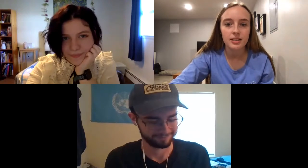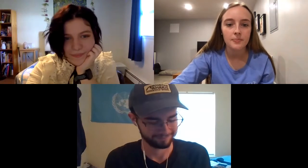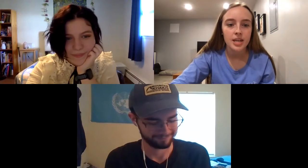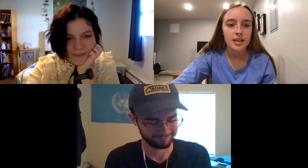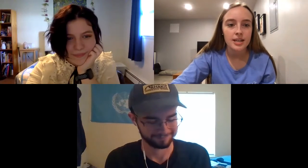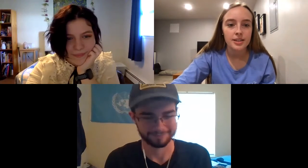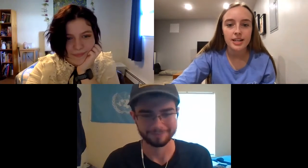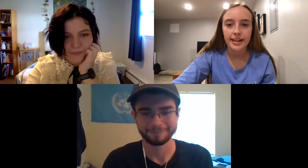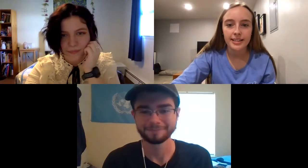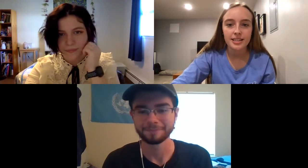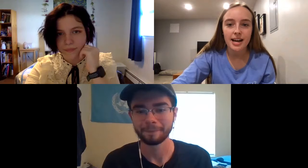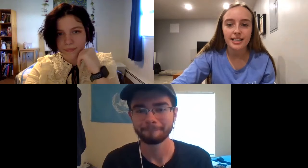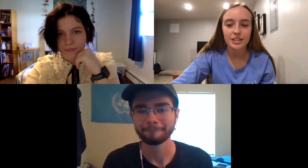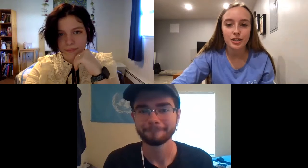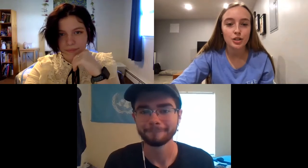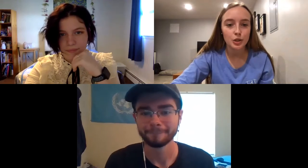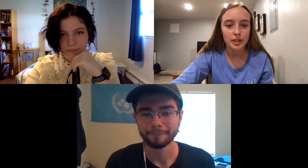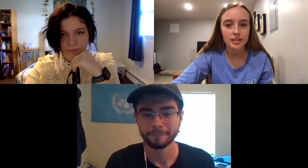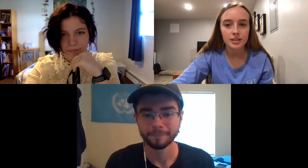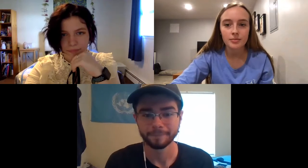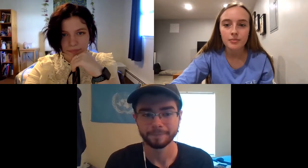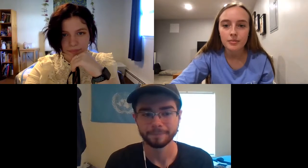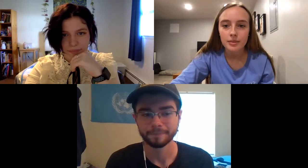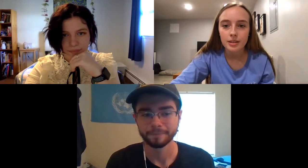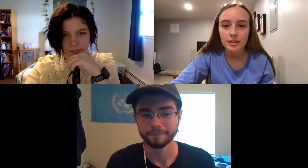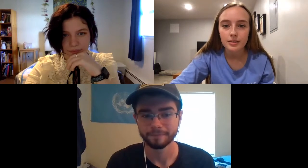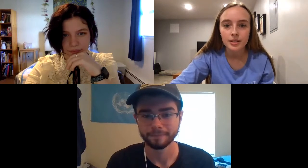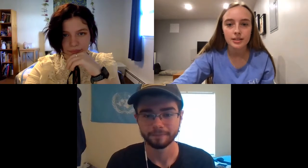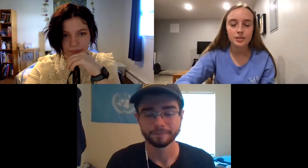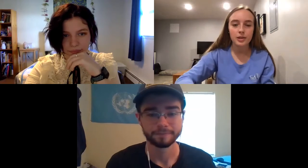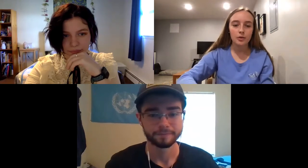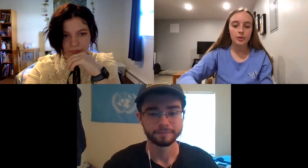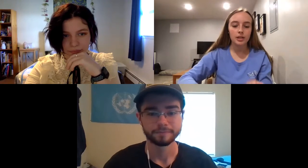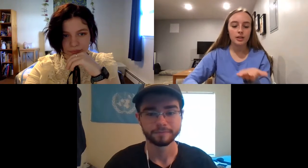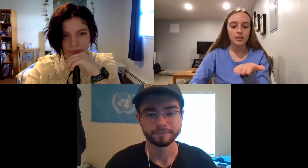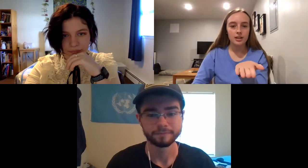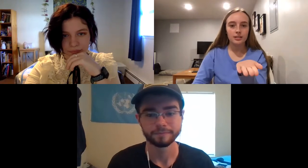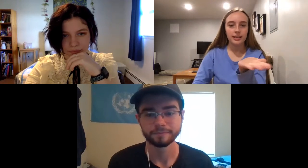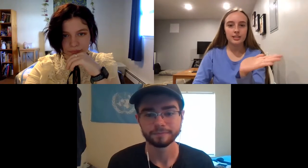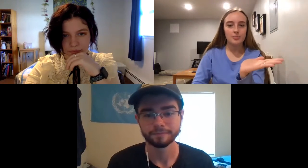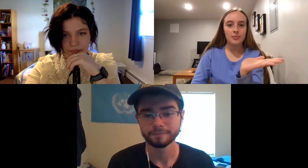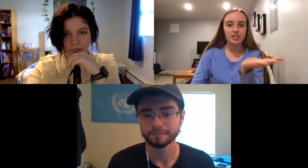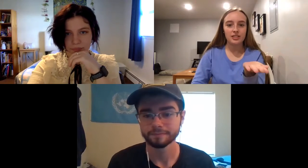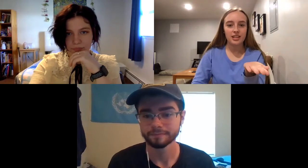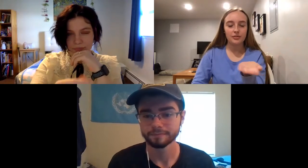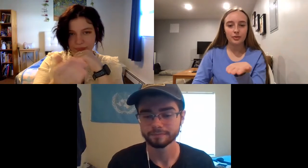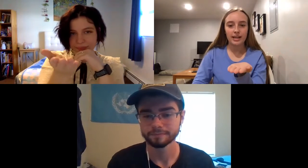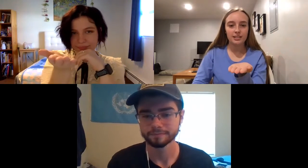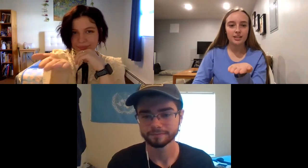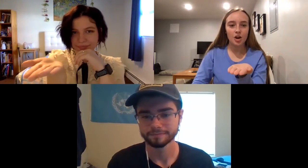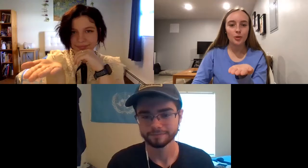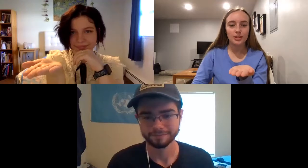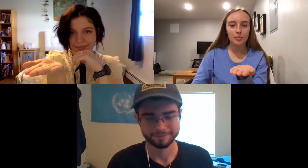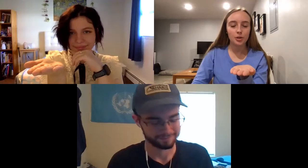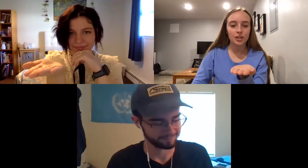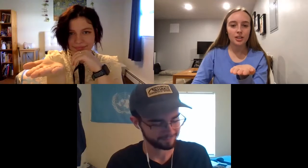Yeah. The next sign is student. So that would be, let's imagine this hand flat,